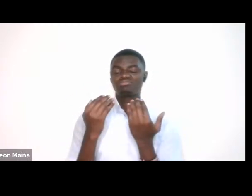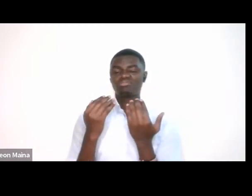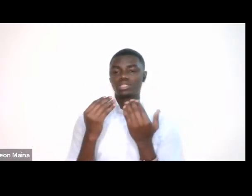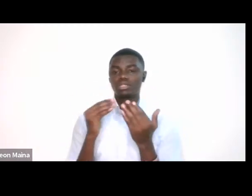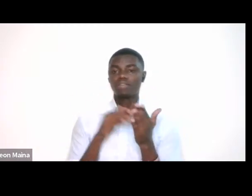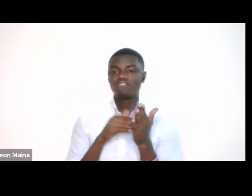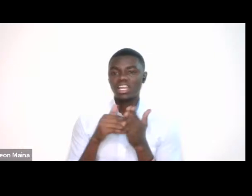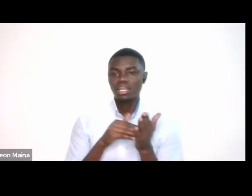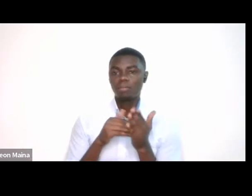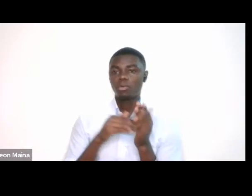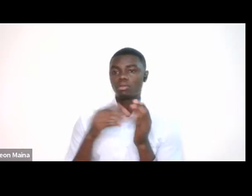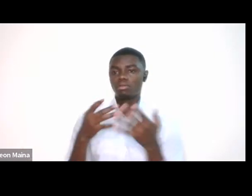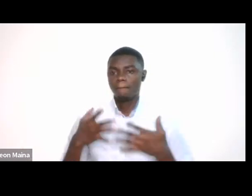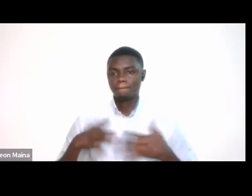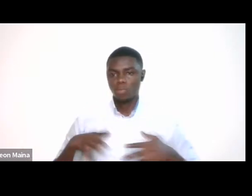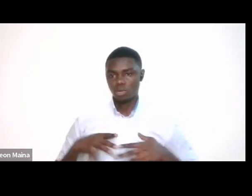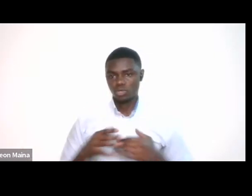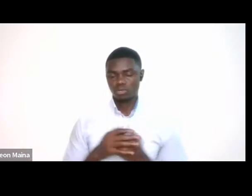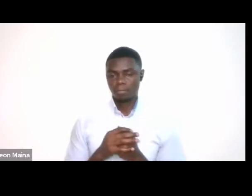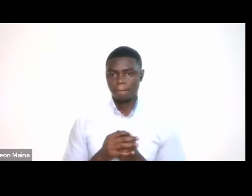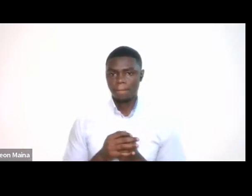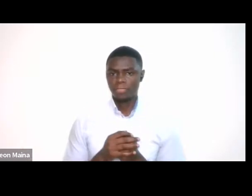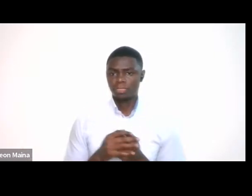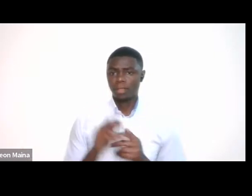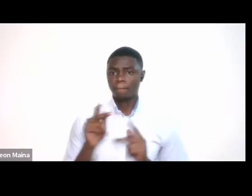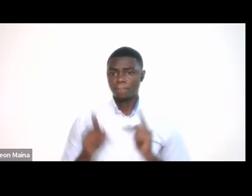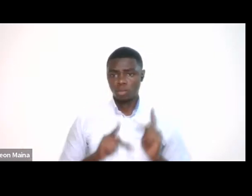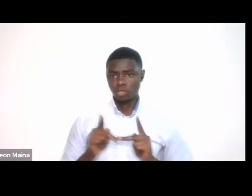So let me